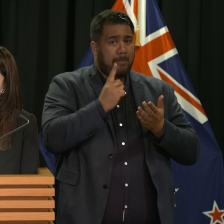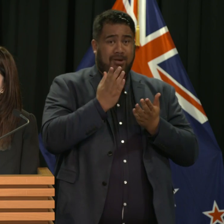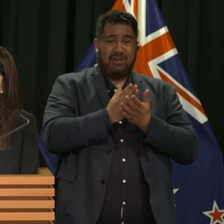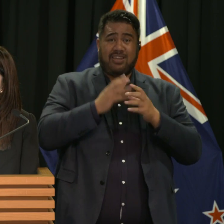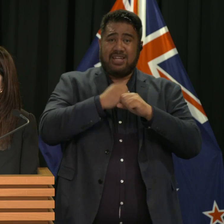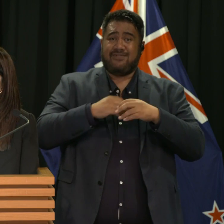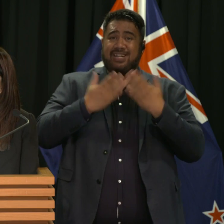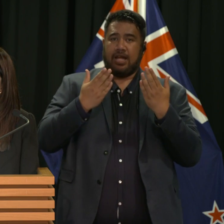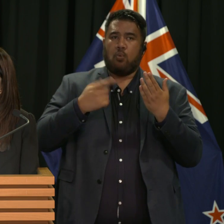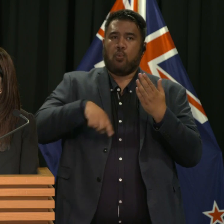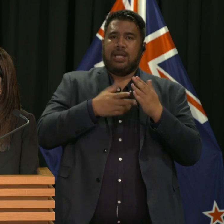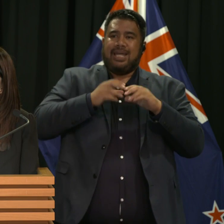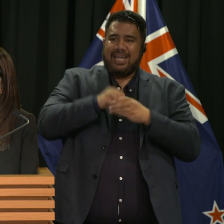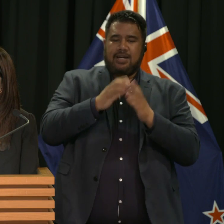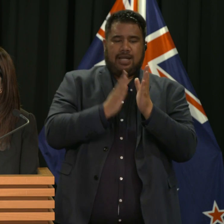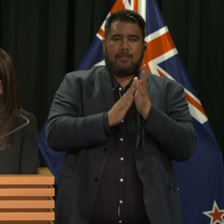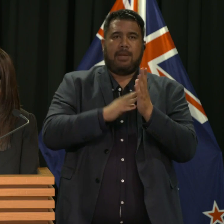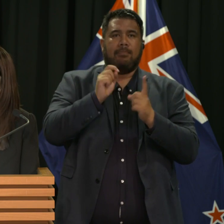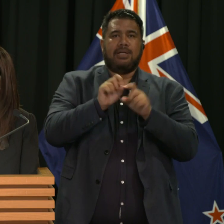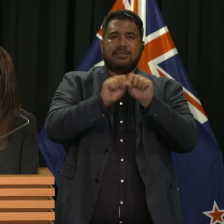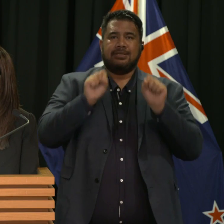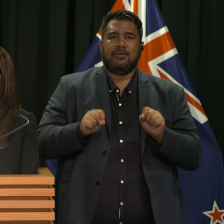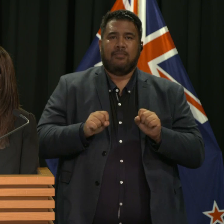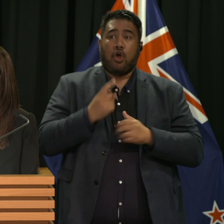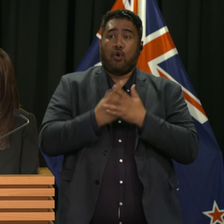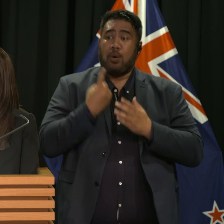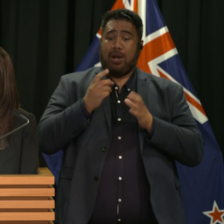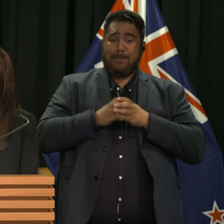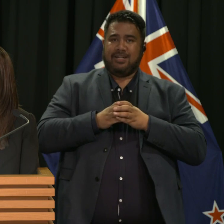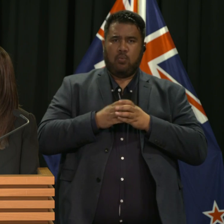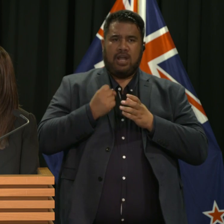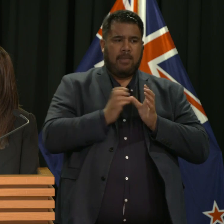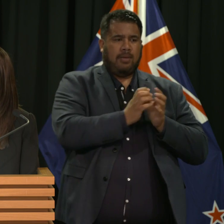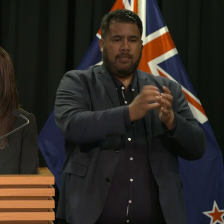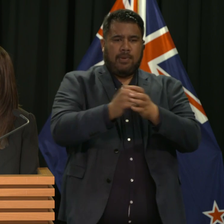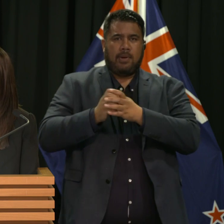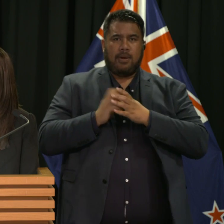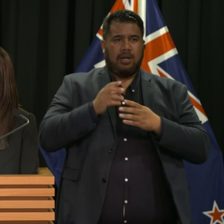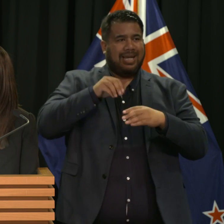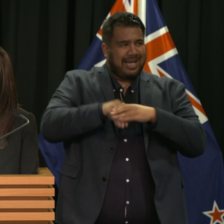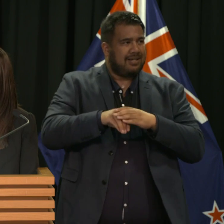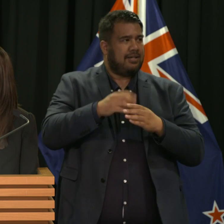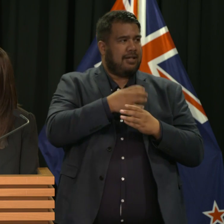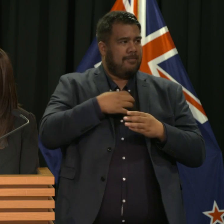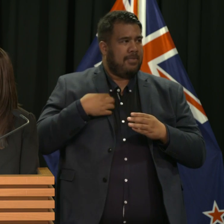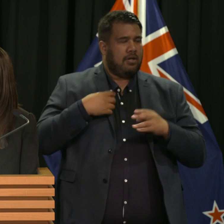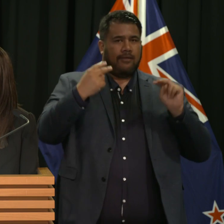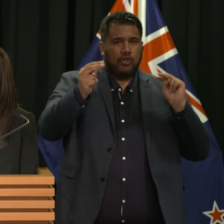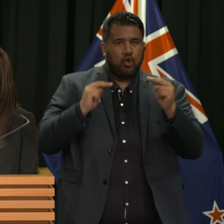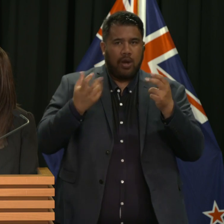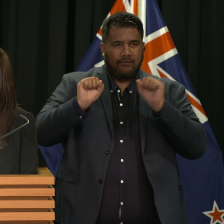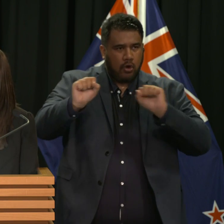We are not the only party in government here. We have to accept that there are different views and different